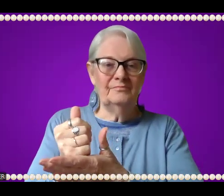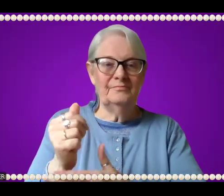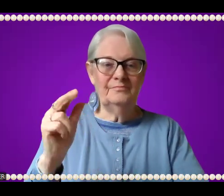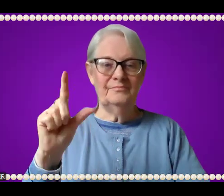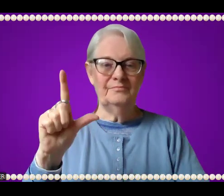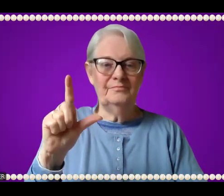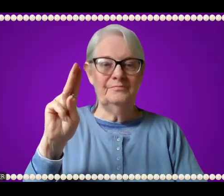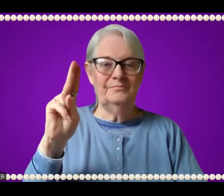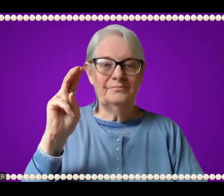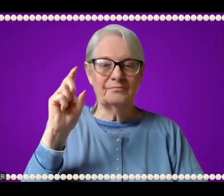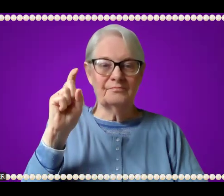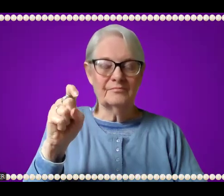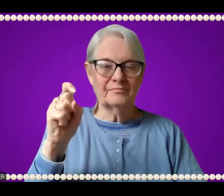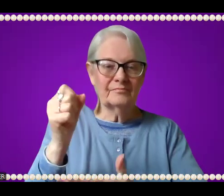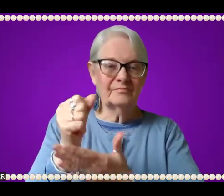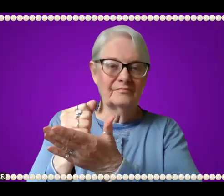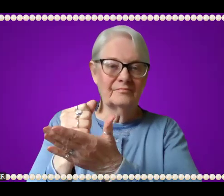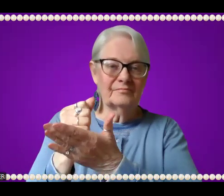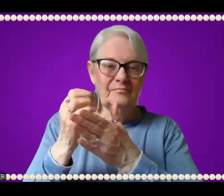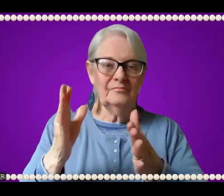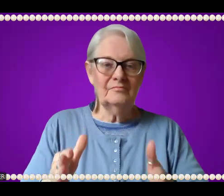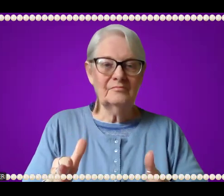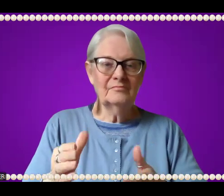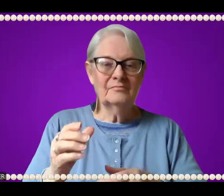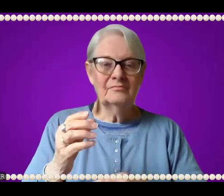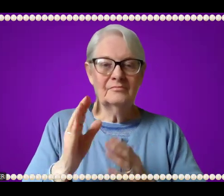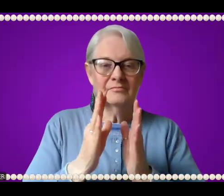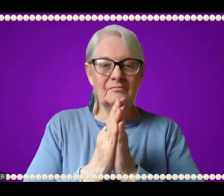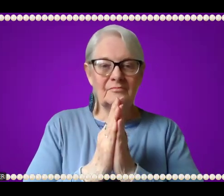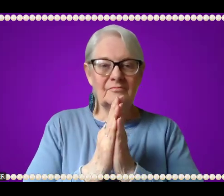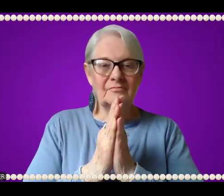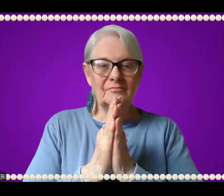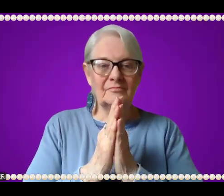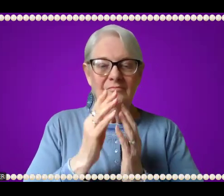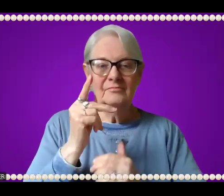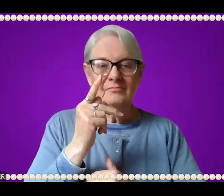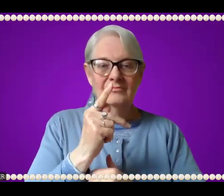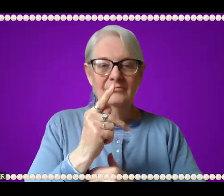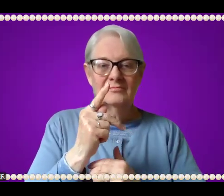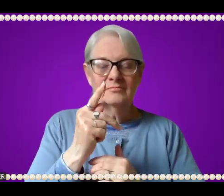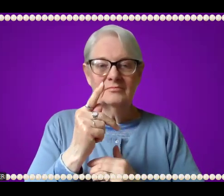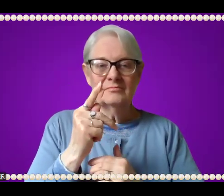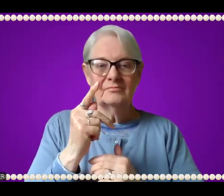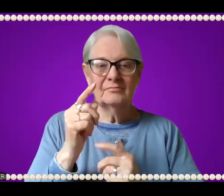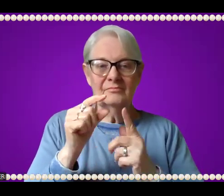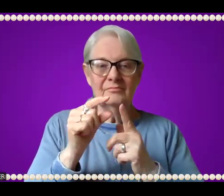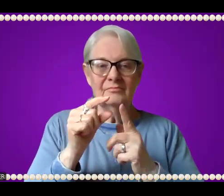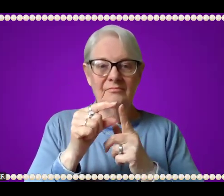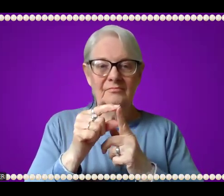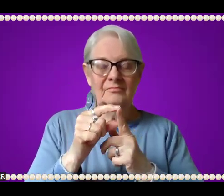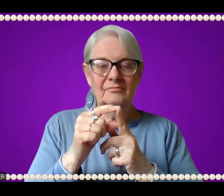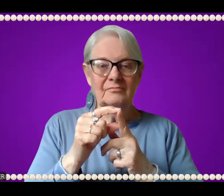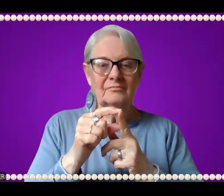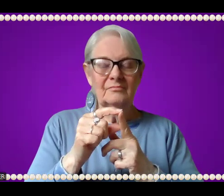is Lux. And I ask for K words and things. So, of course, K and